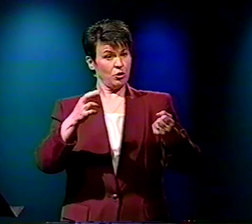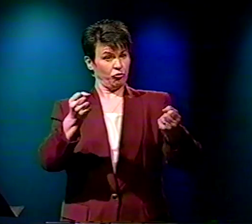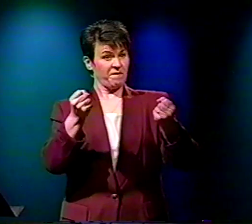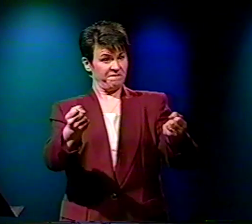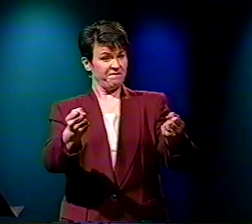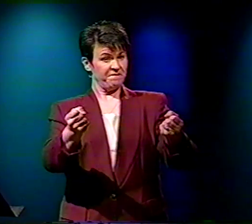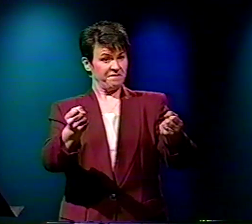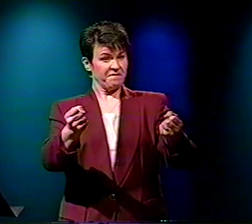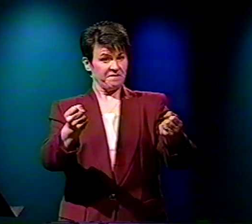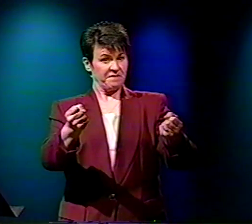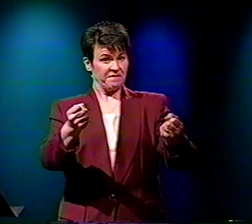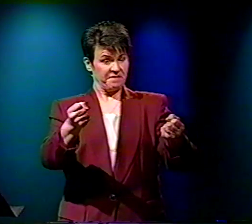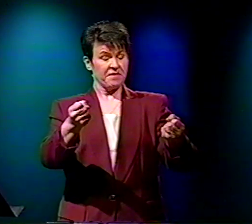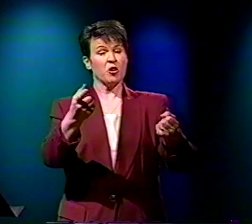if you take a look, you know, when you drive,